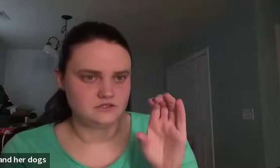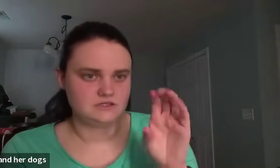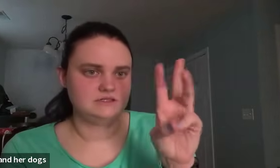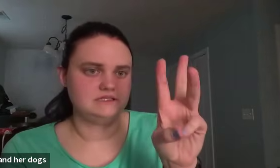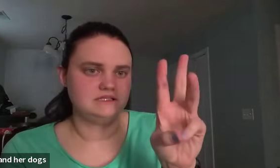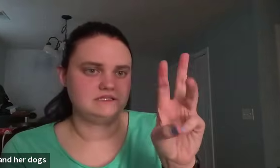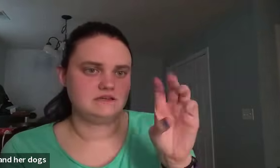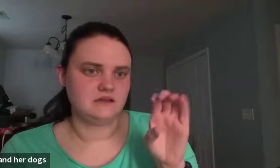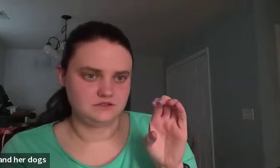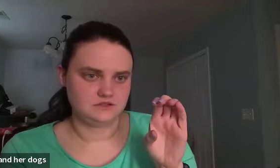600, 600.